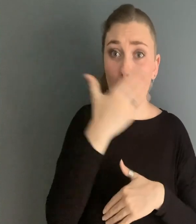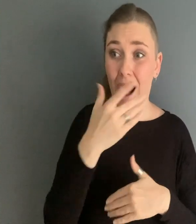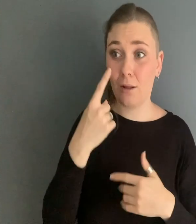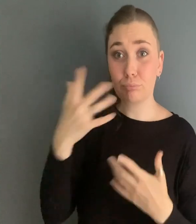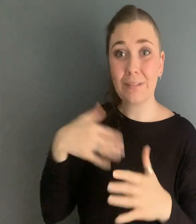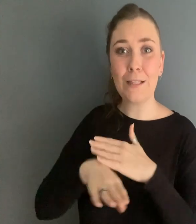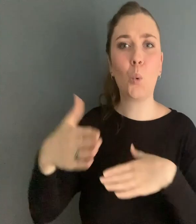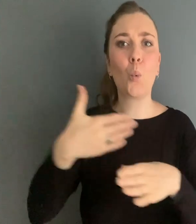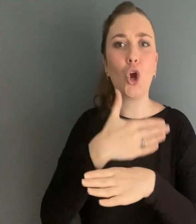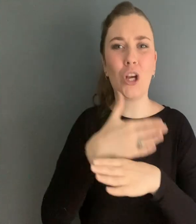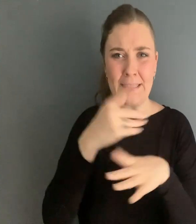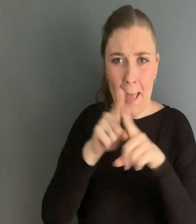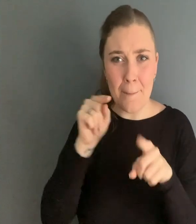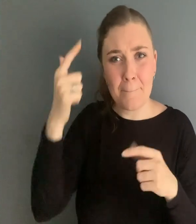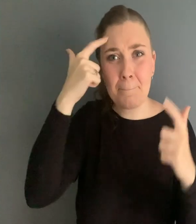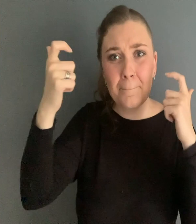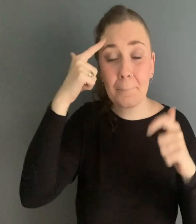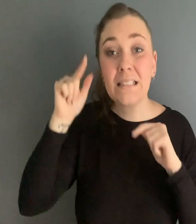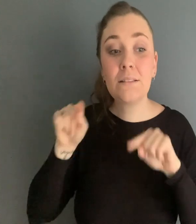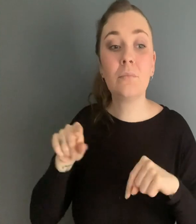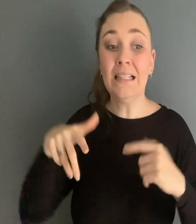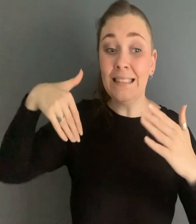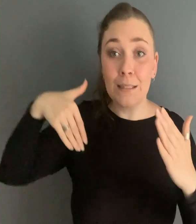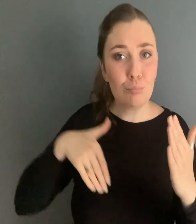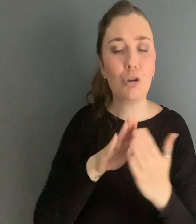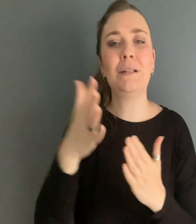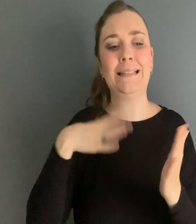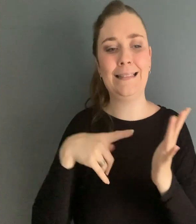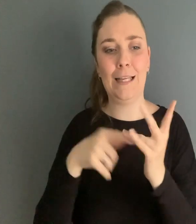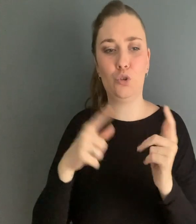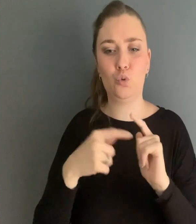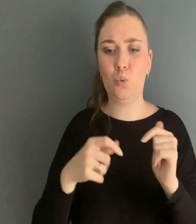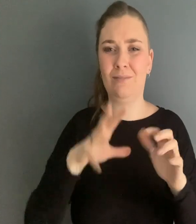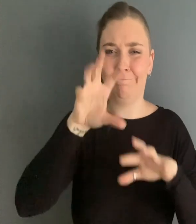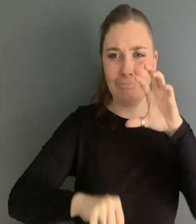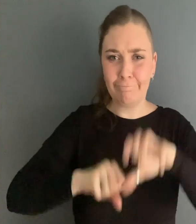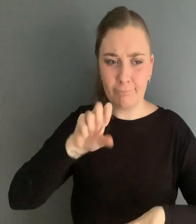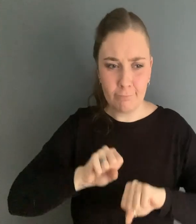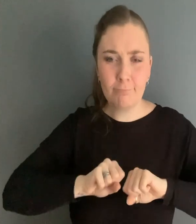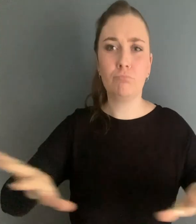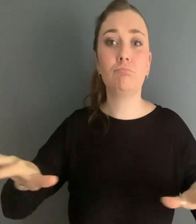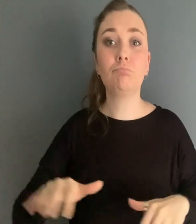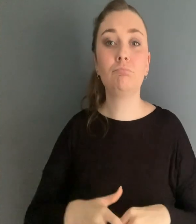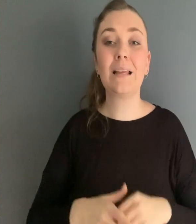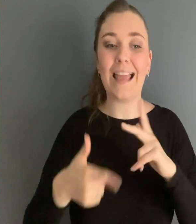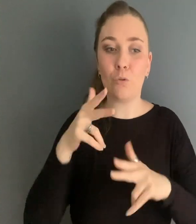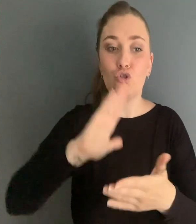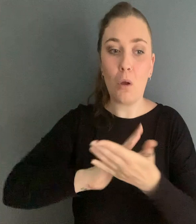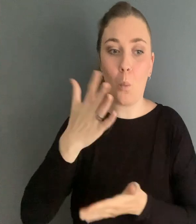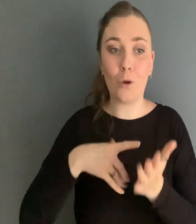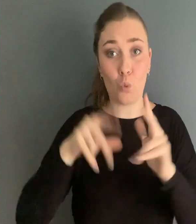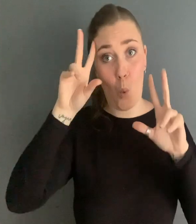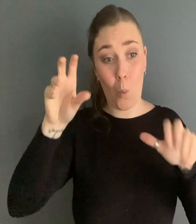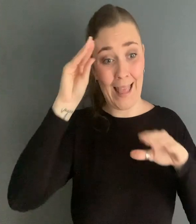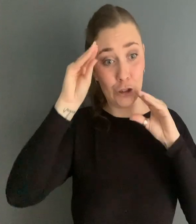our workplaces. This is the approach that we need to dismantle, or if we truly want to call